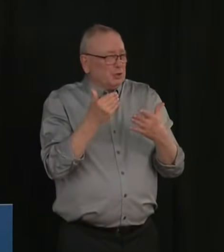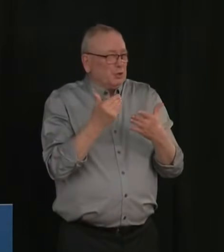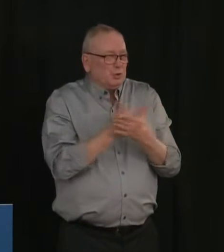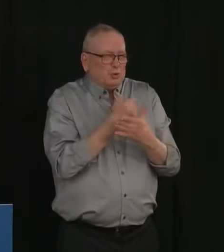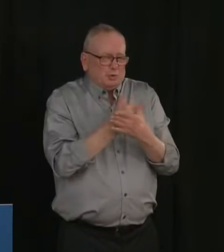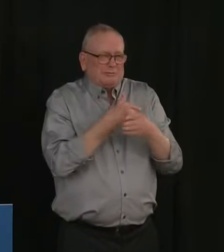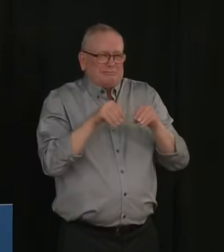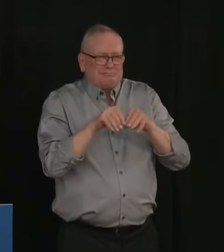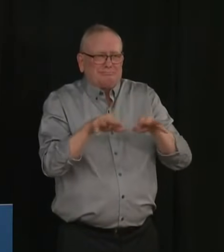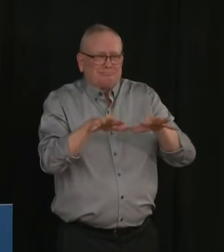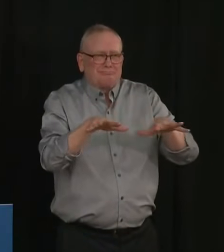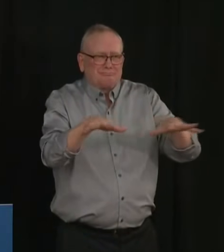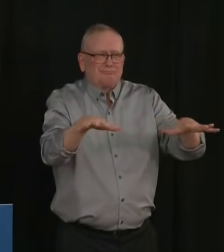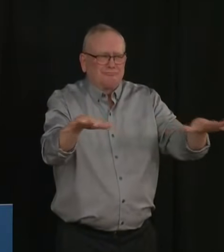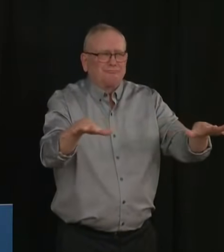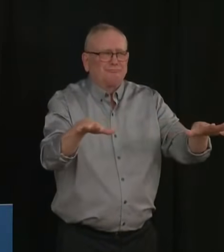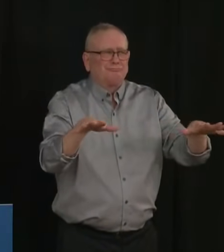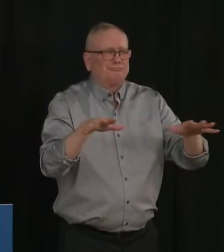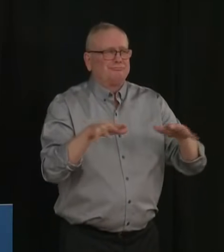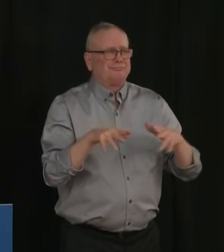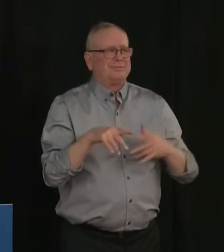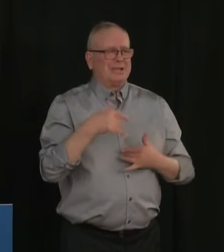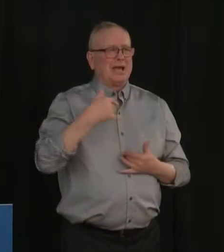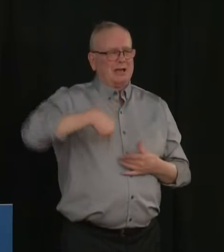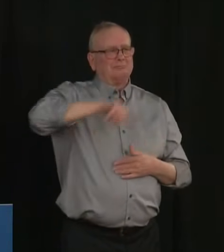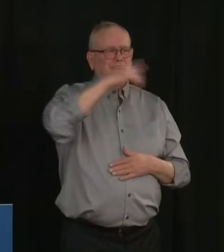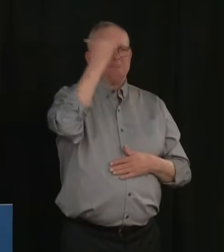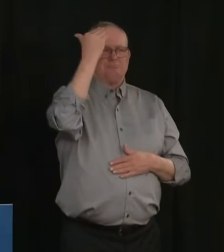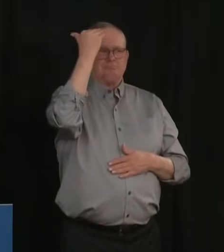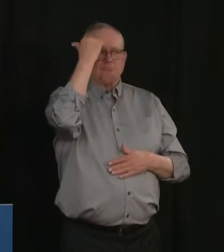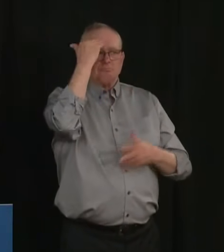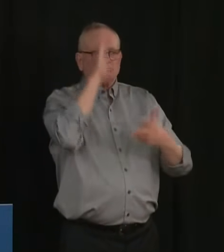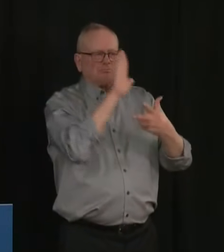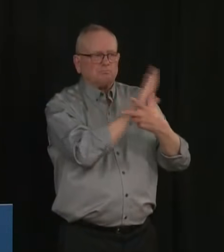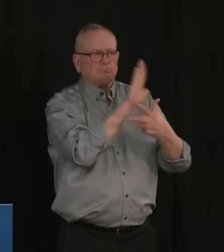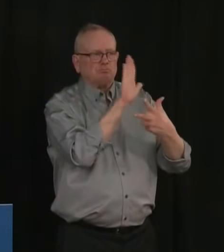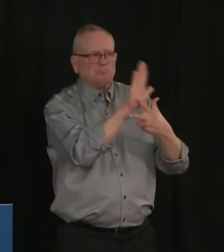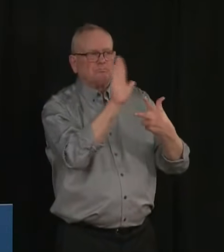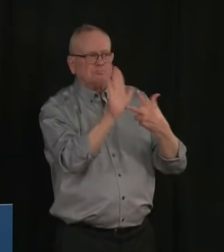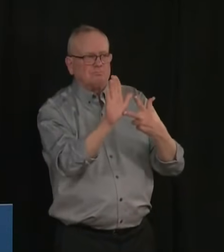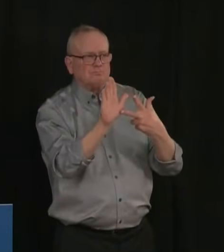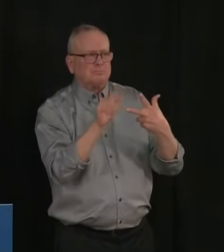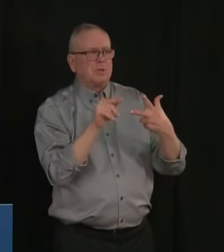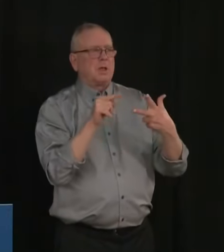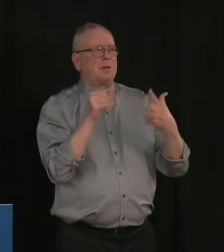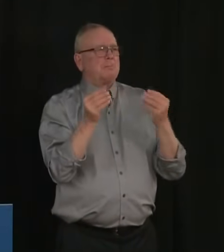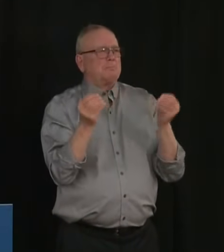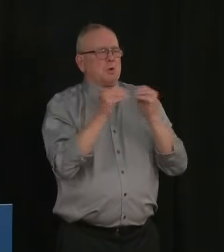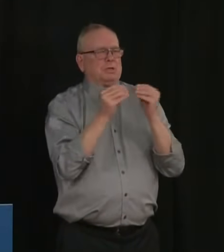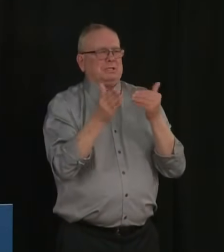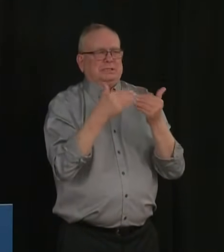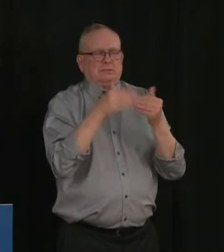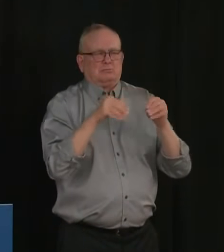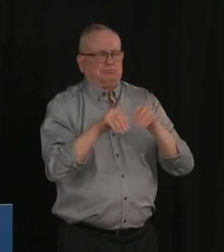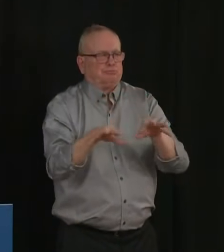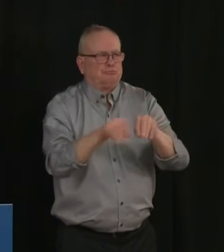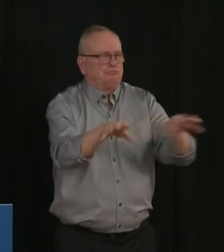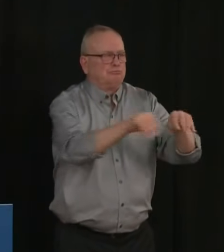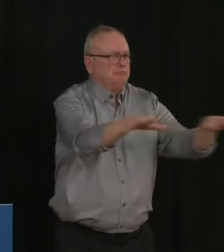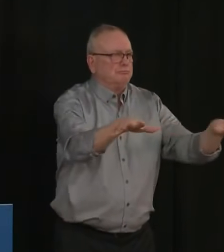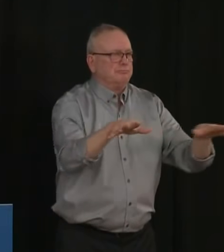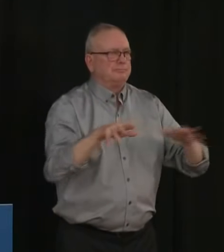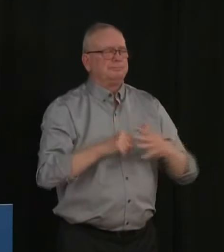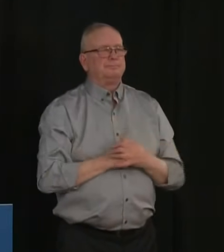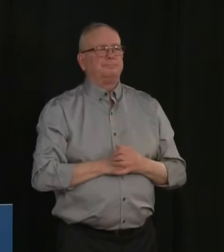current evidence is that these 3 variants of concern are more transmissible than the earlier form of the virus.